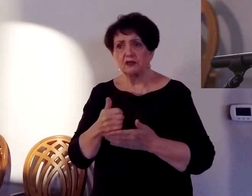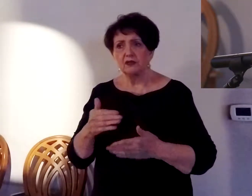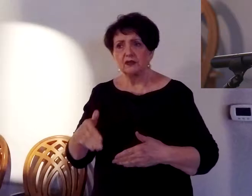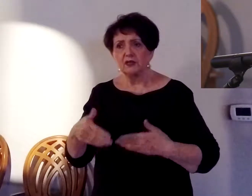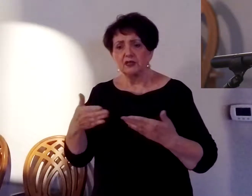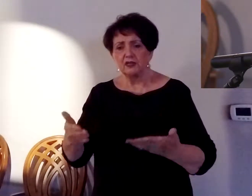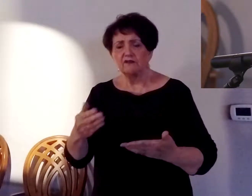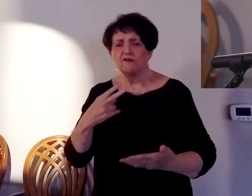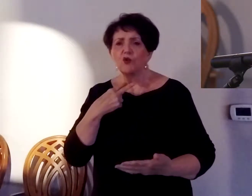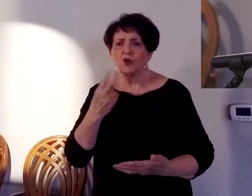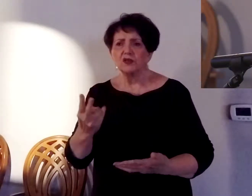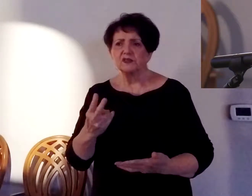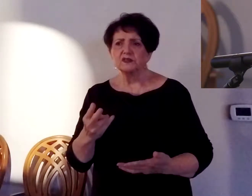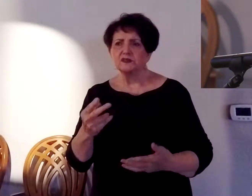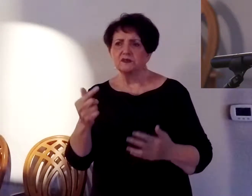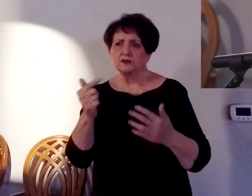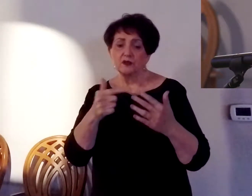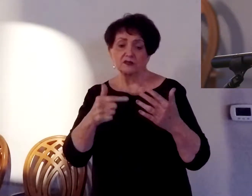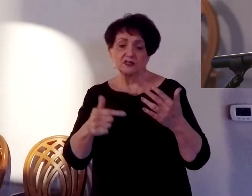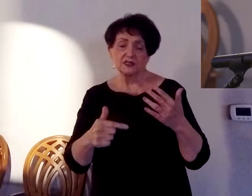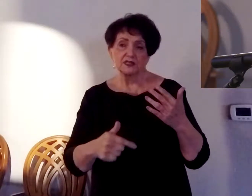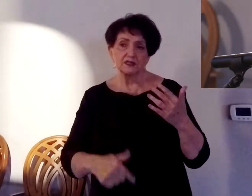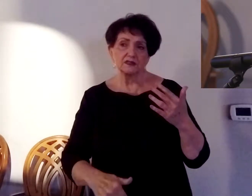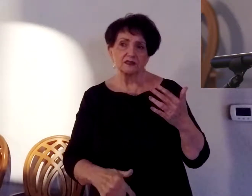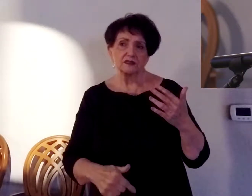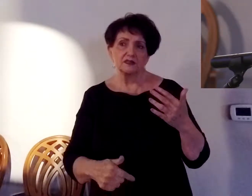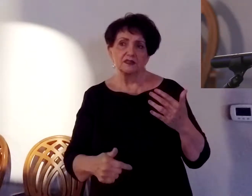things, that